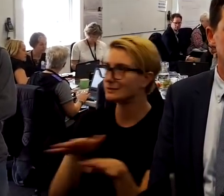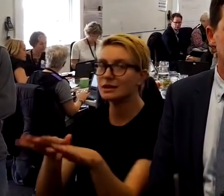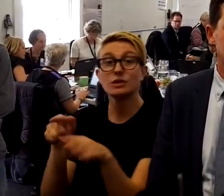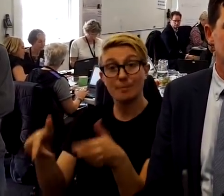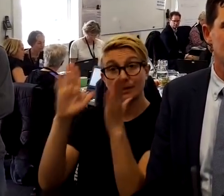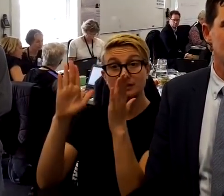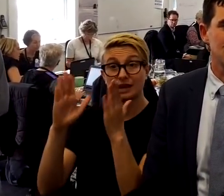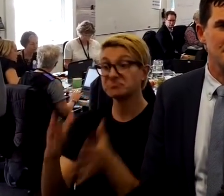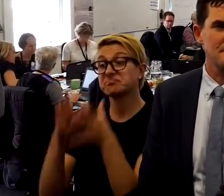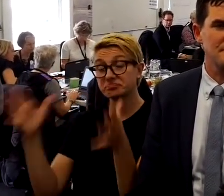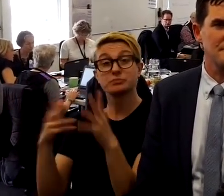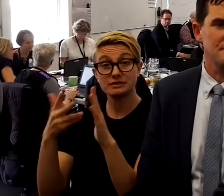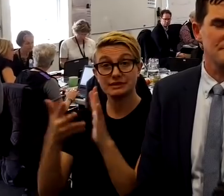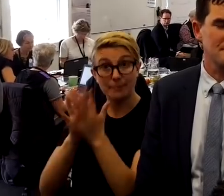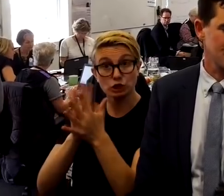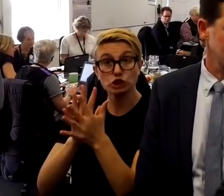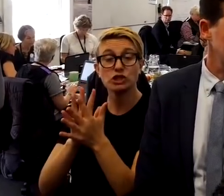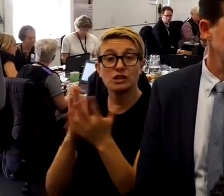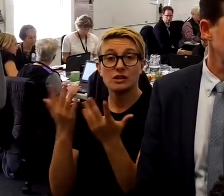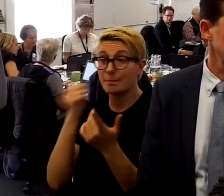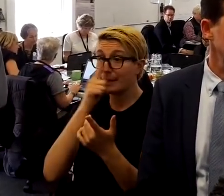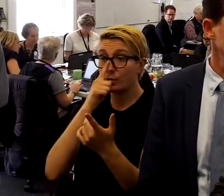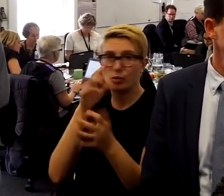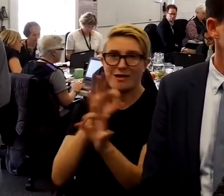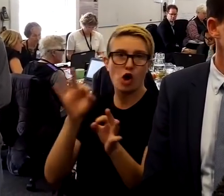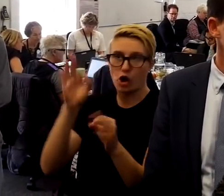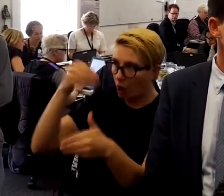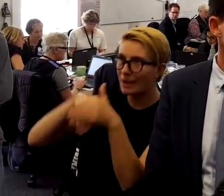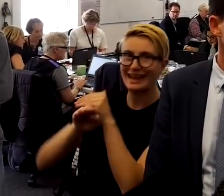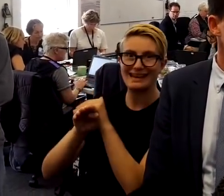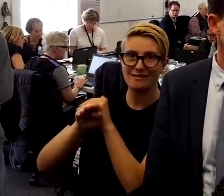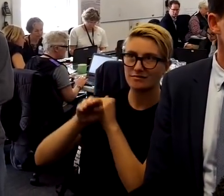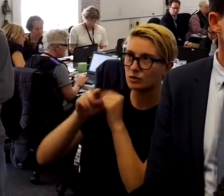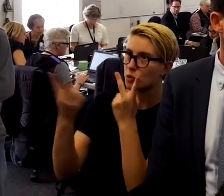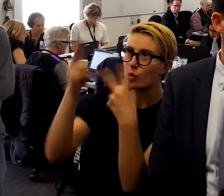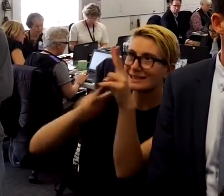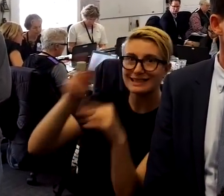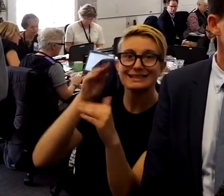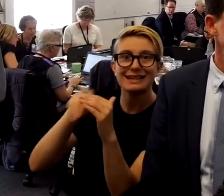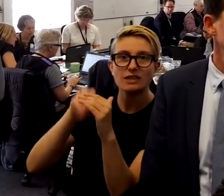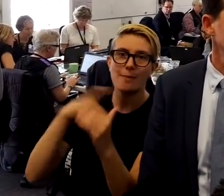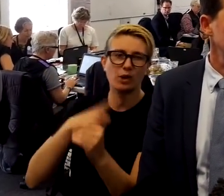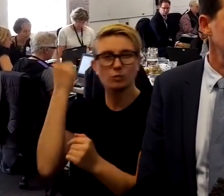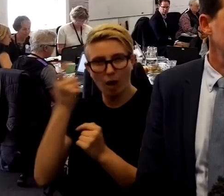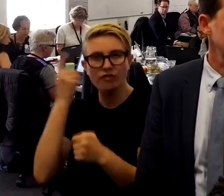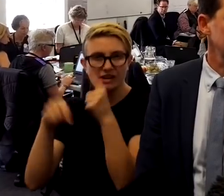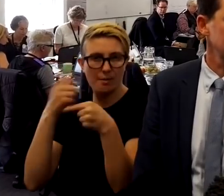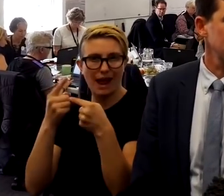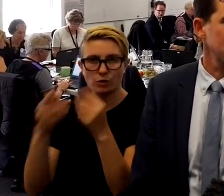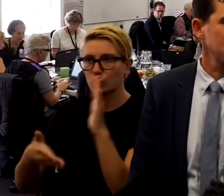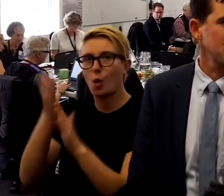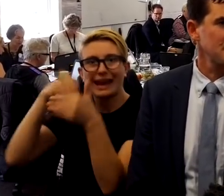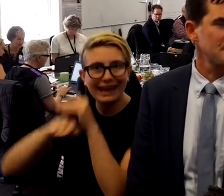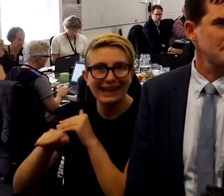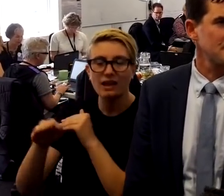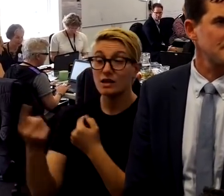damage. We haven't had people going up and assessing it because we're concerned about going in the building. The advice from our engineers is it's a no-go